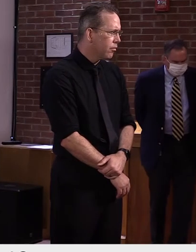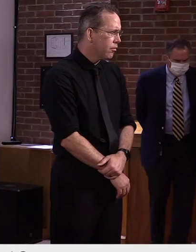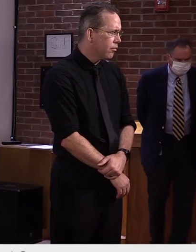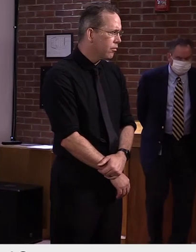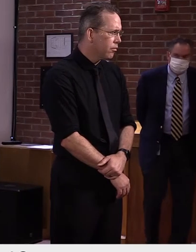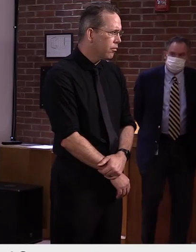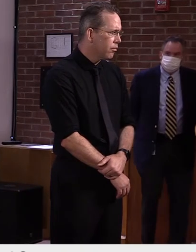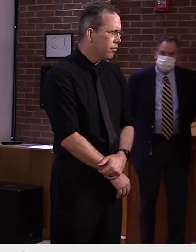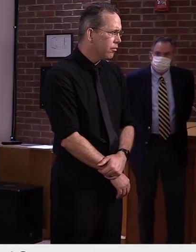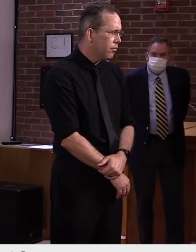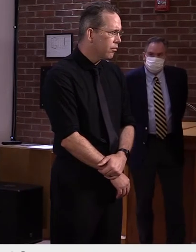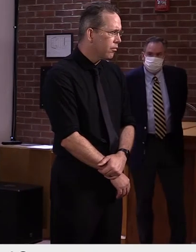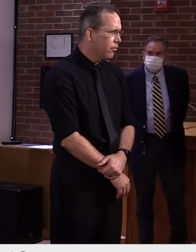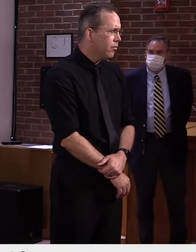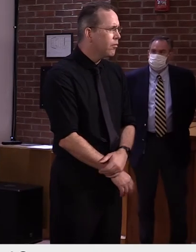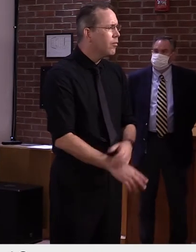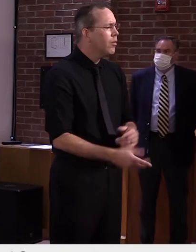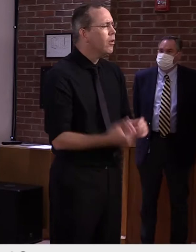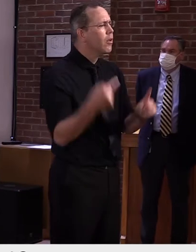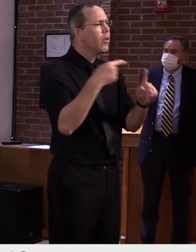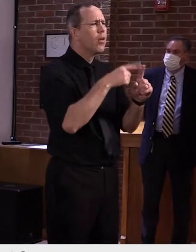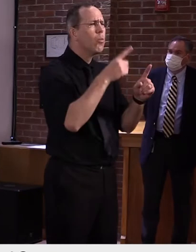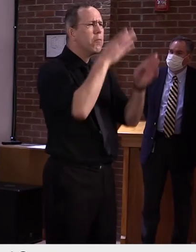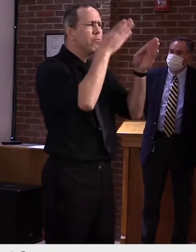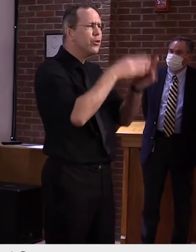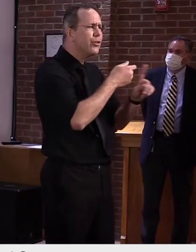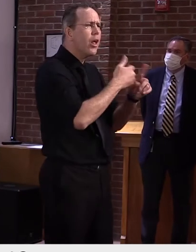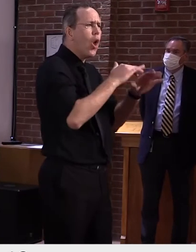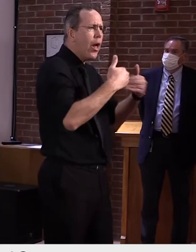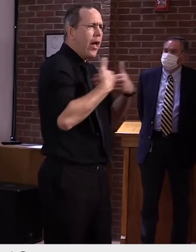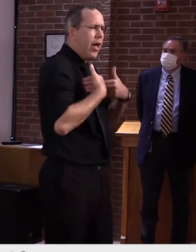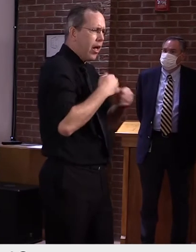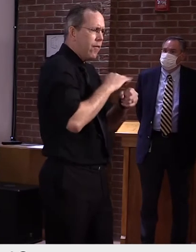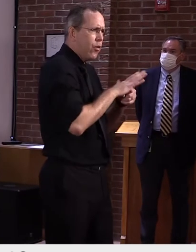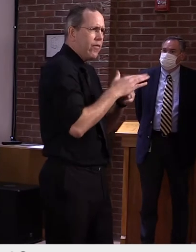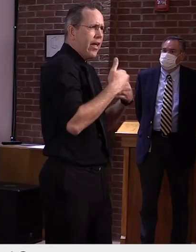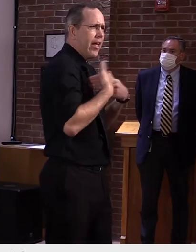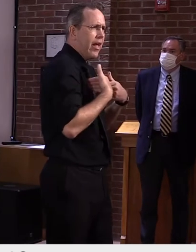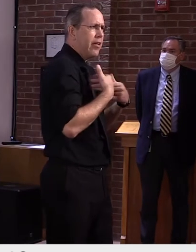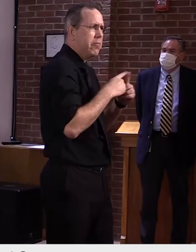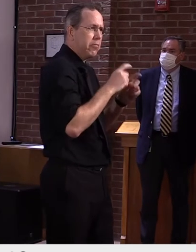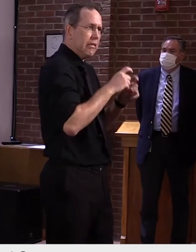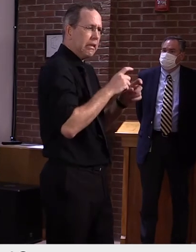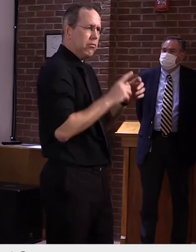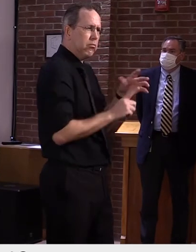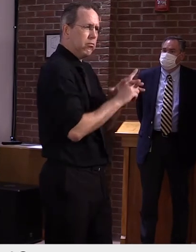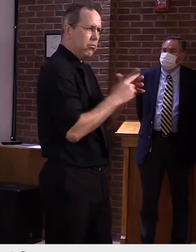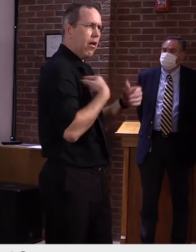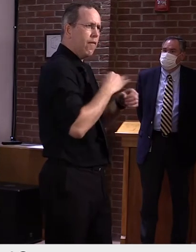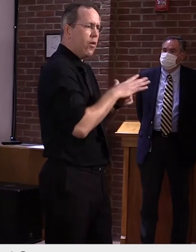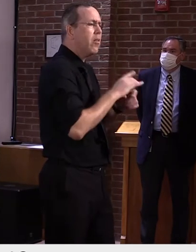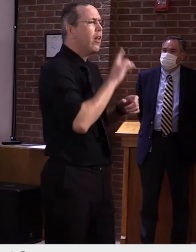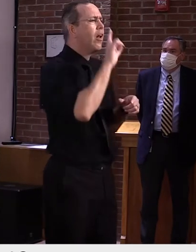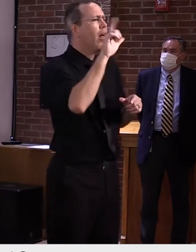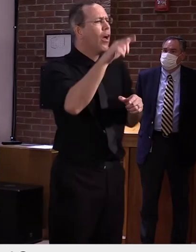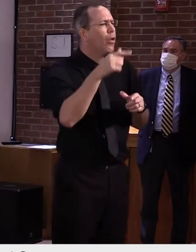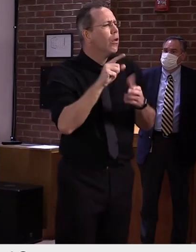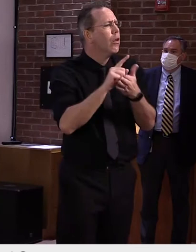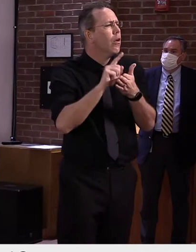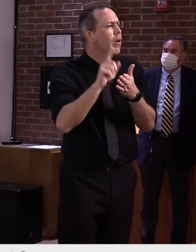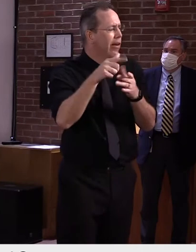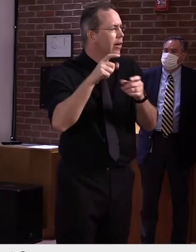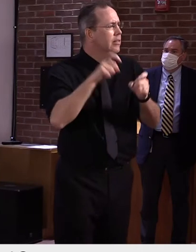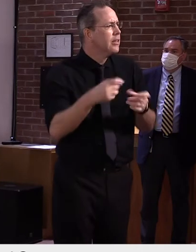number. I can, I'll let Dr. Levine answer specifically and correct me if I'm wrong. But when I receive the data on a